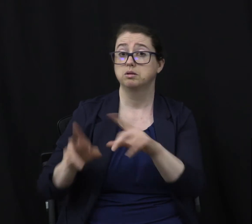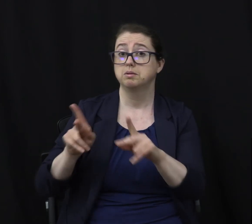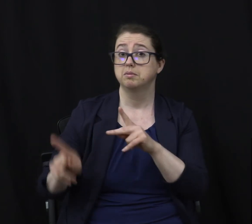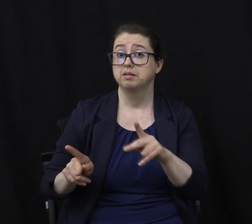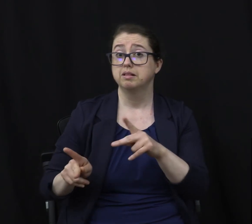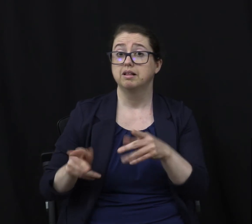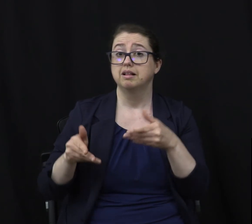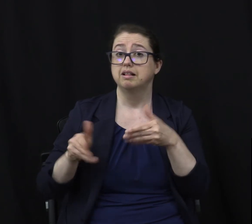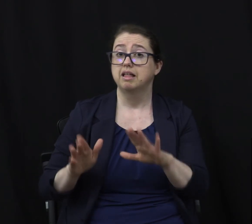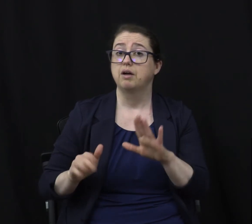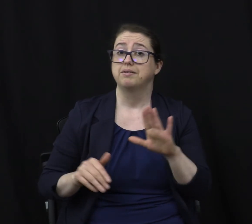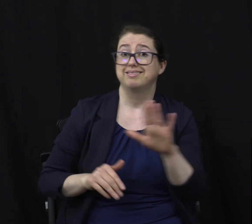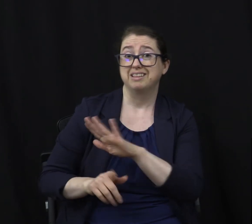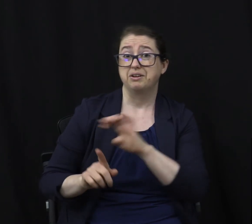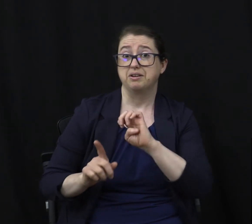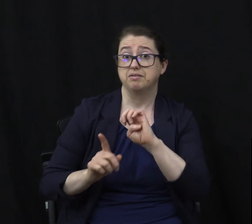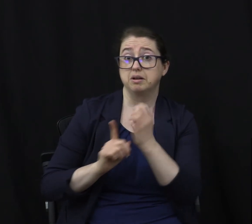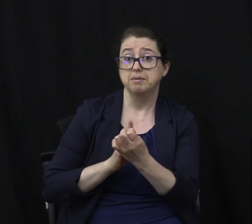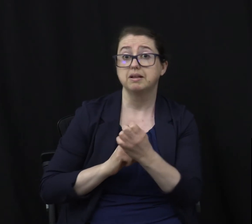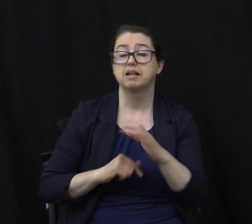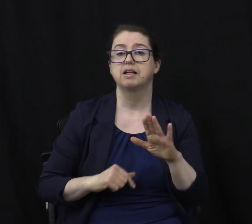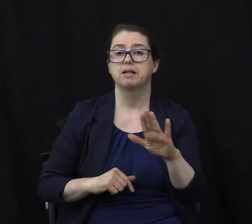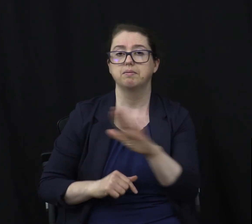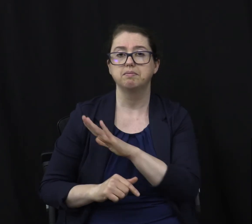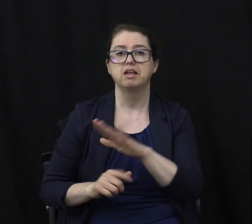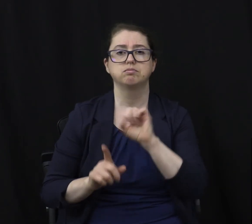and their circumstances to control them.